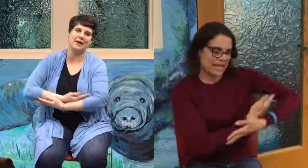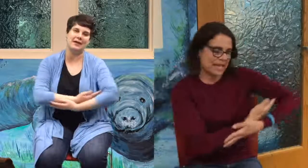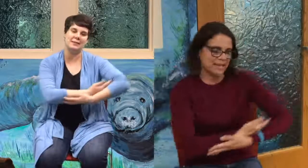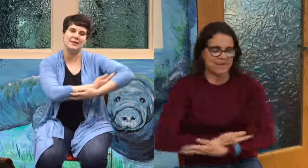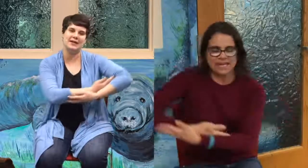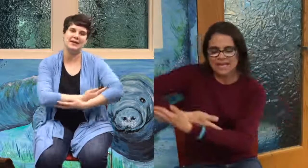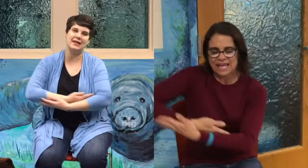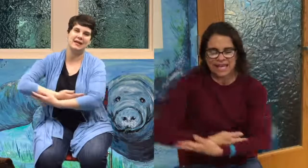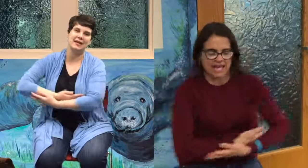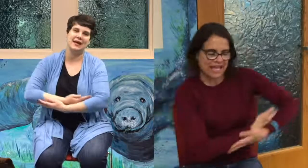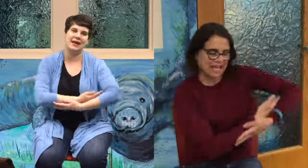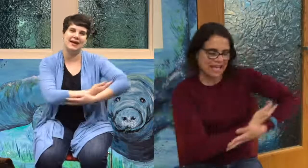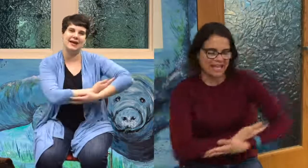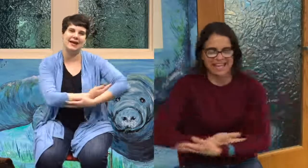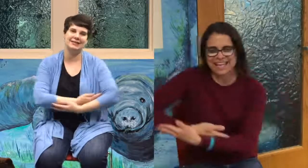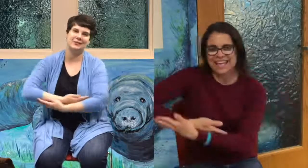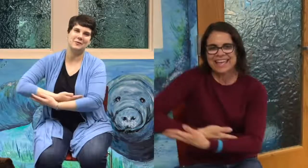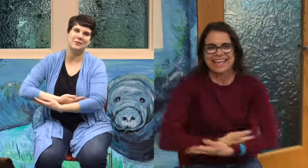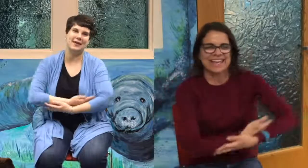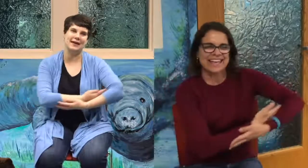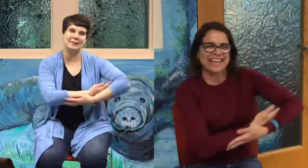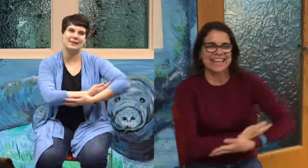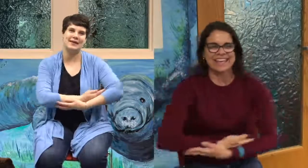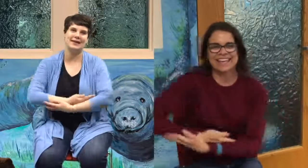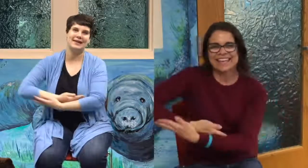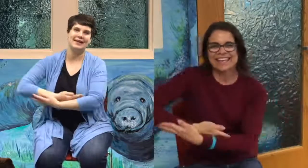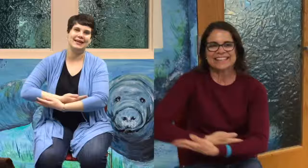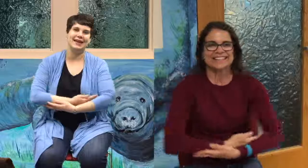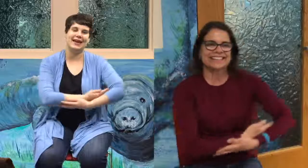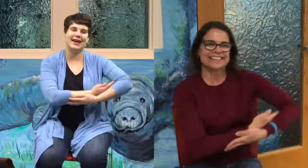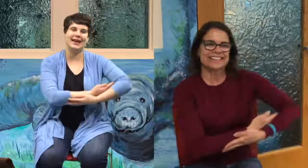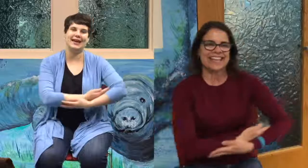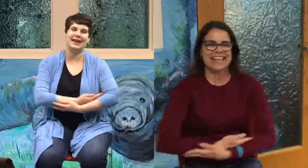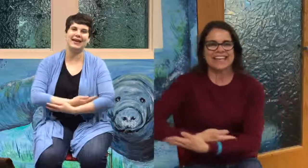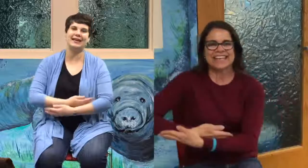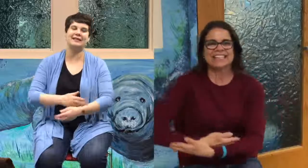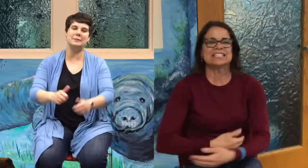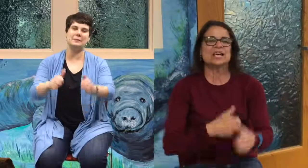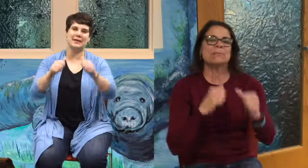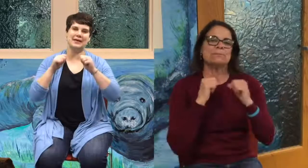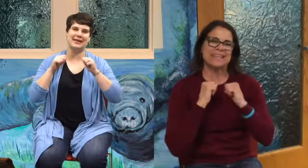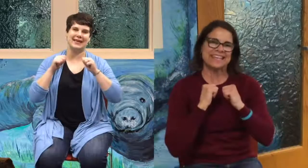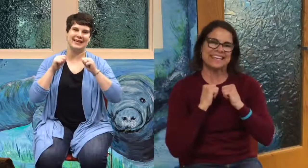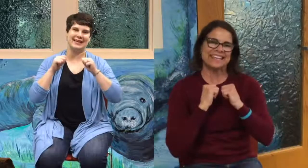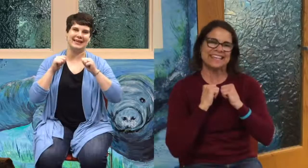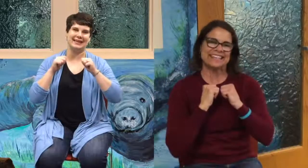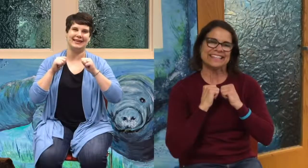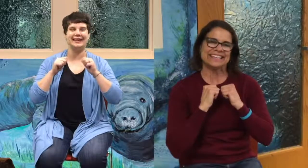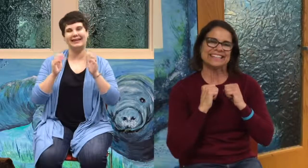baby. Show me baby. And me.